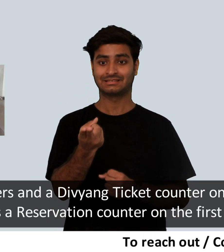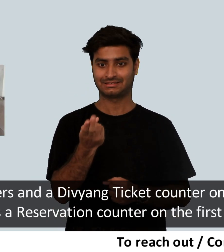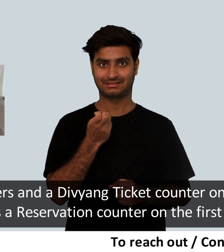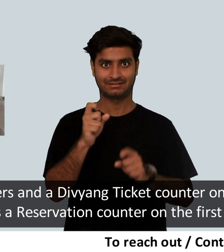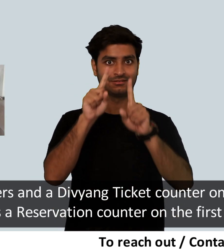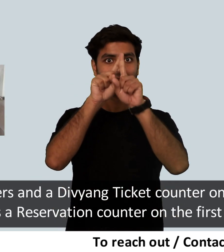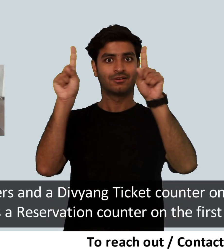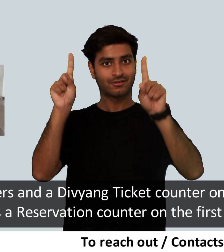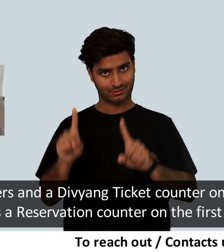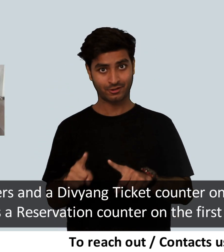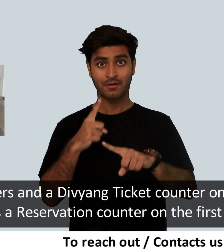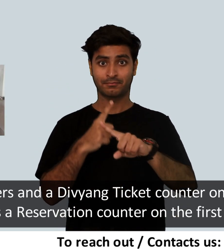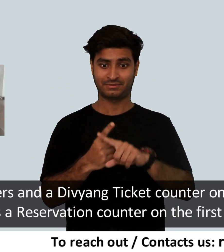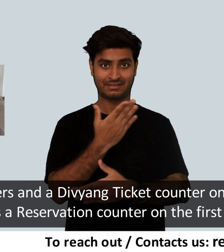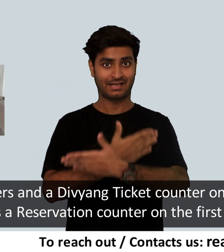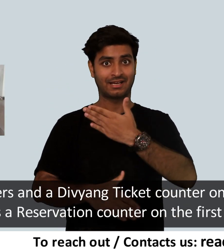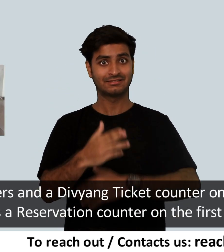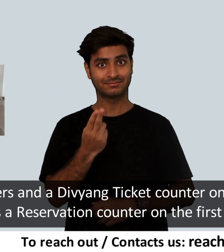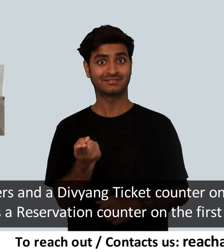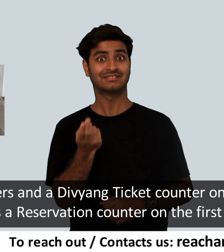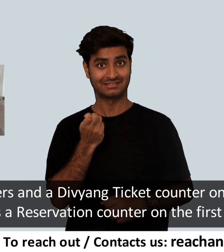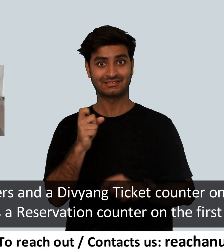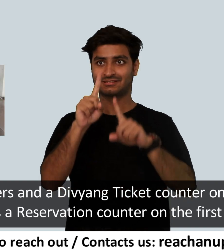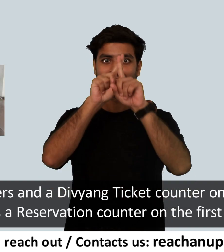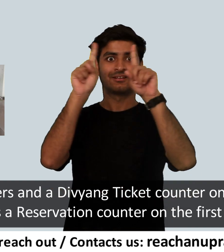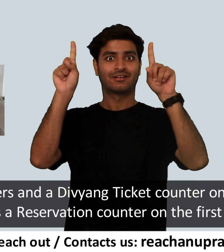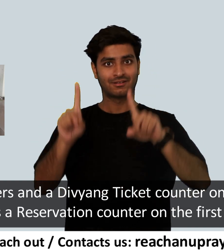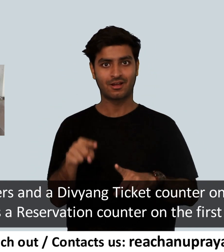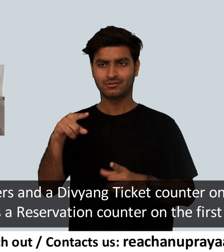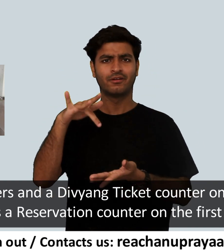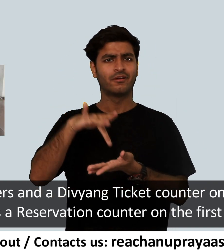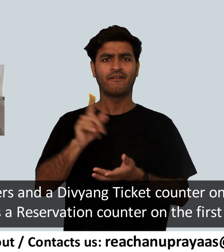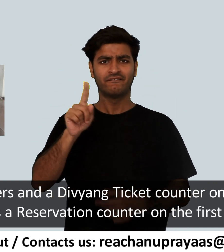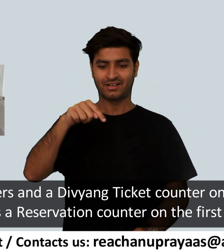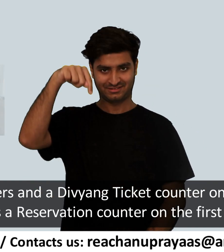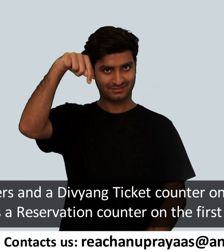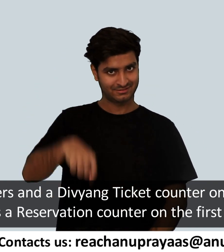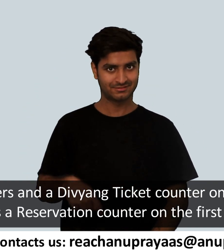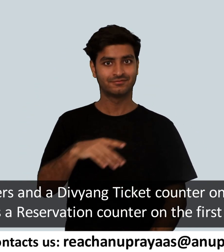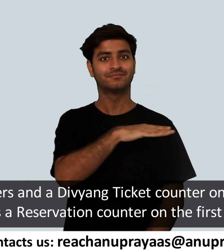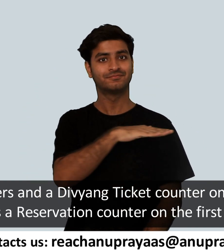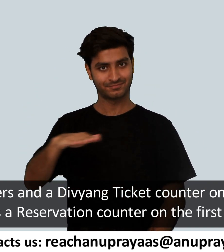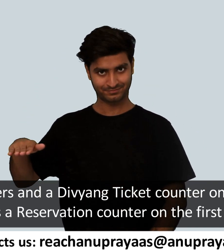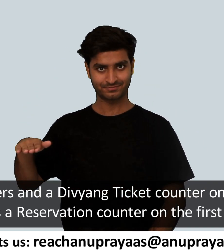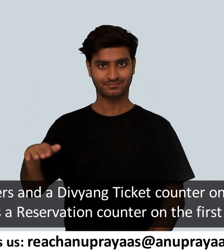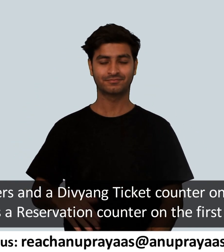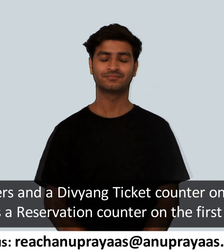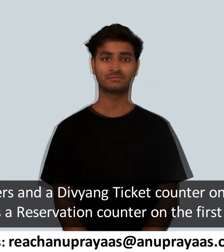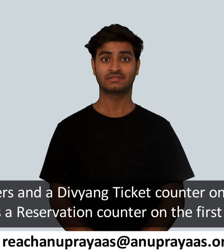counters and a Divyaung counter on the ground floor and there is a reservation counter on the first floor.